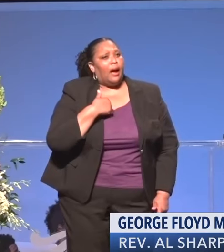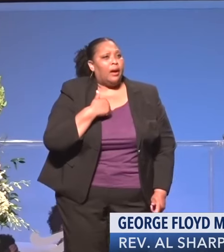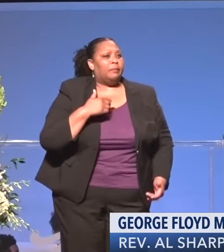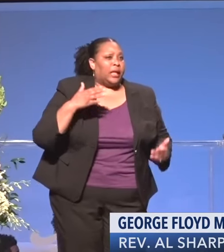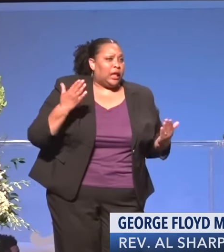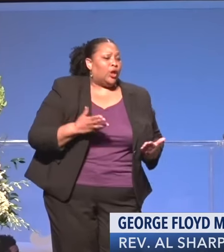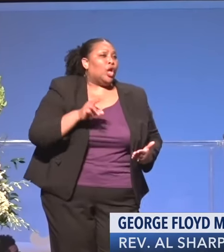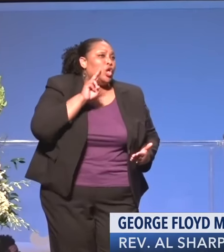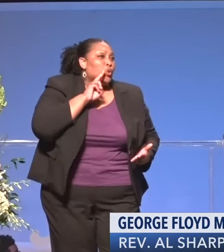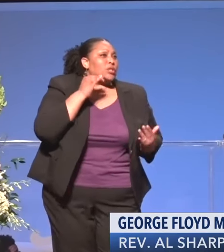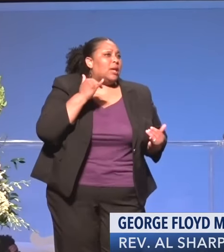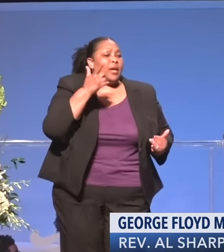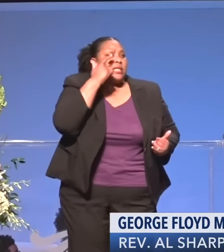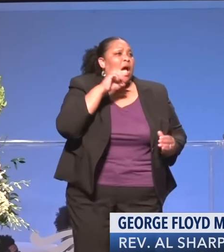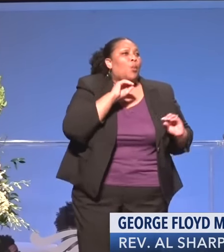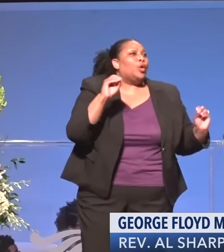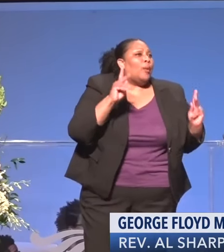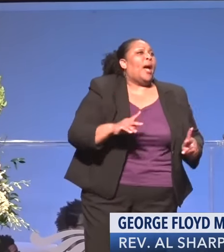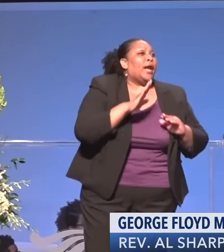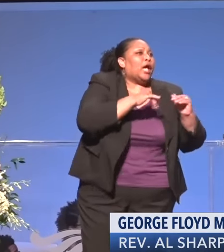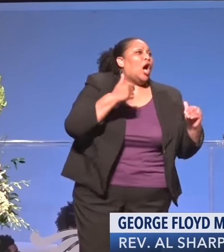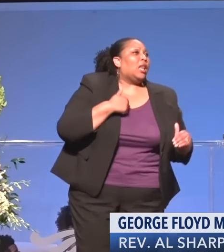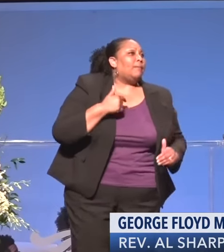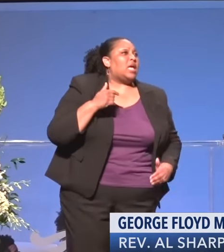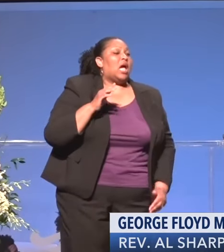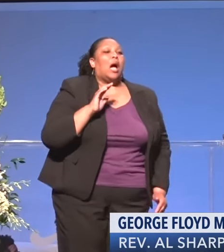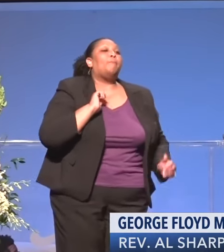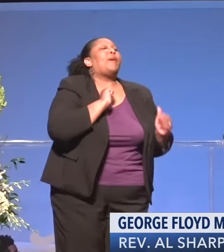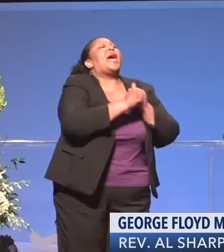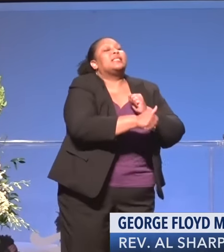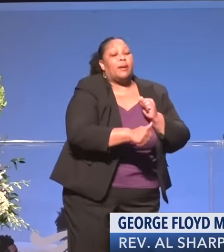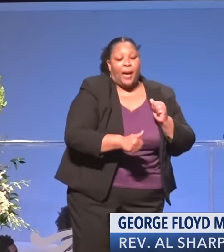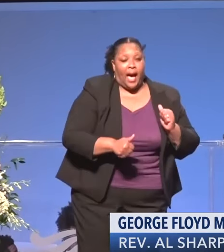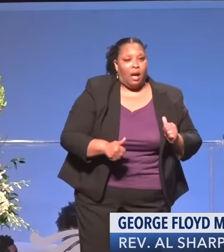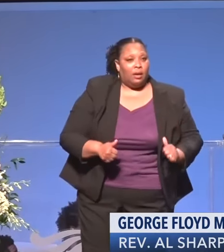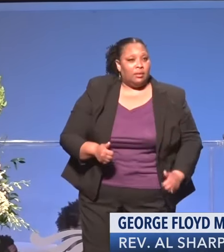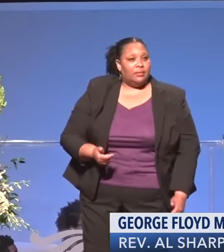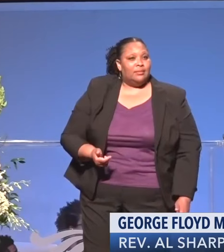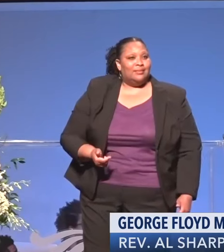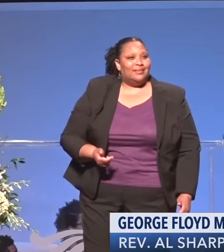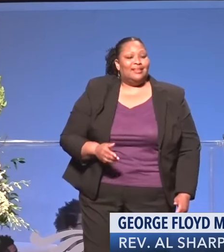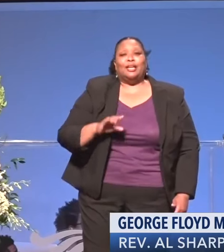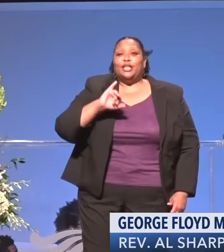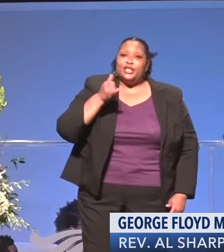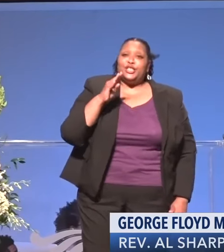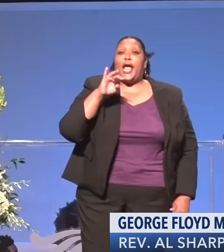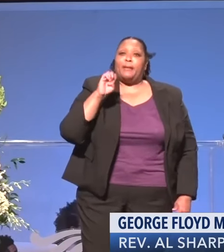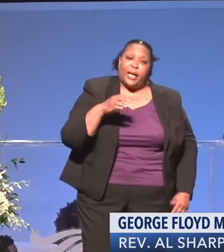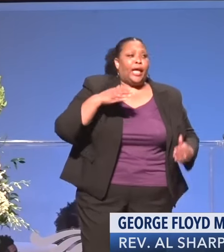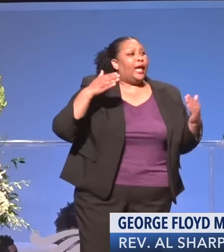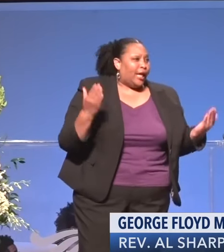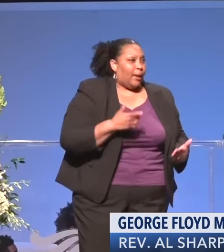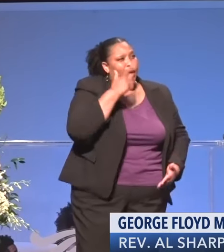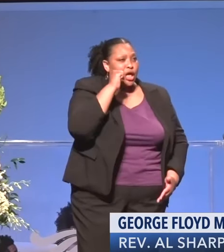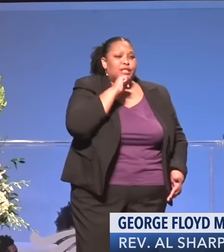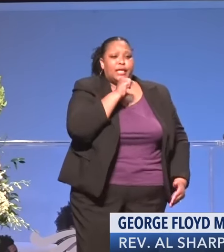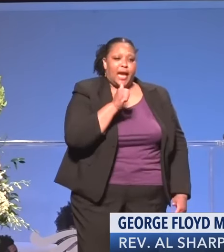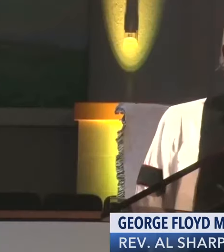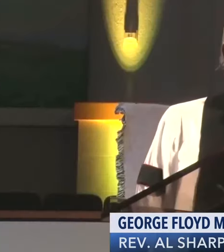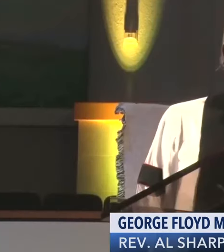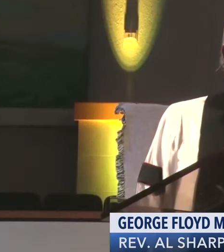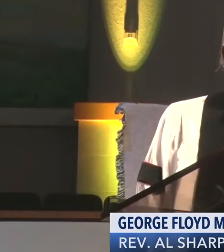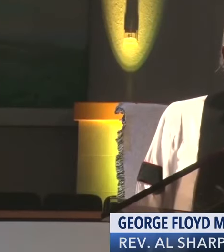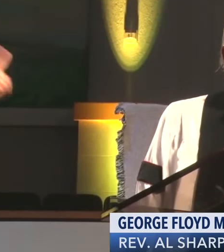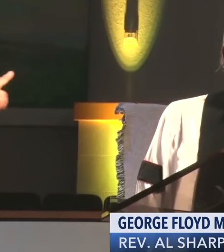Houston today cuz I don't want nobody to call me a passer by. Jamie here cuz he's not a passer